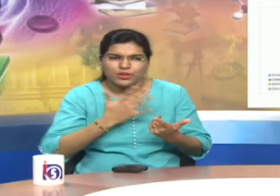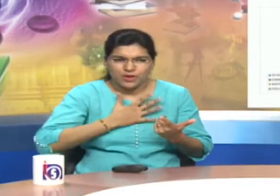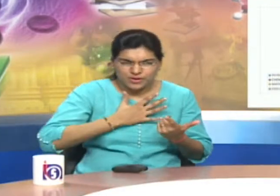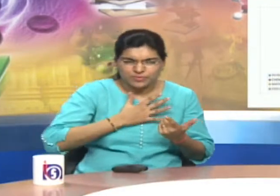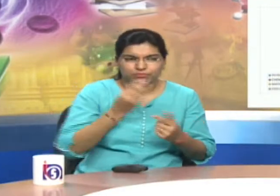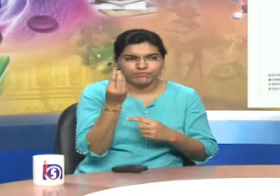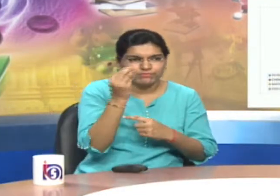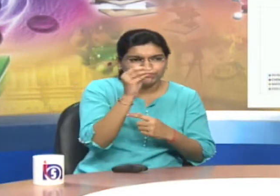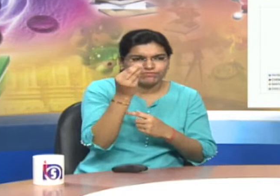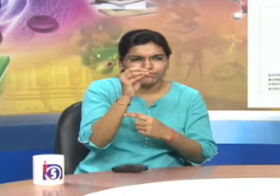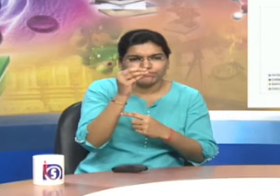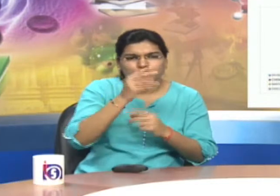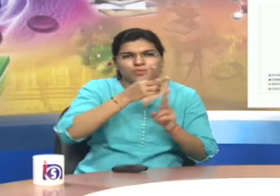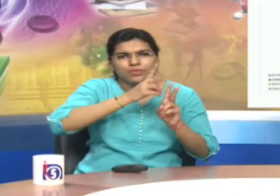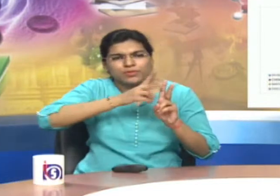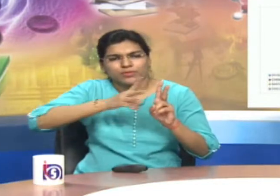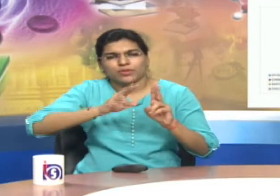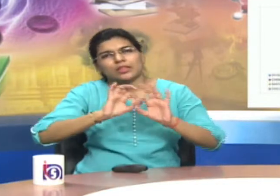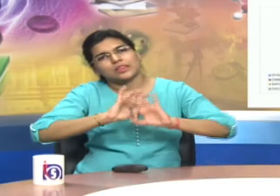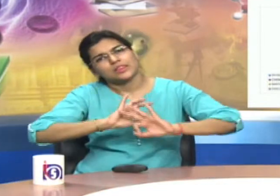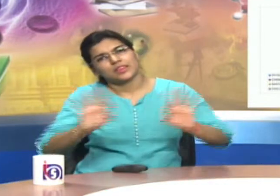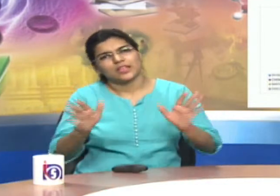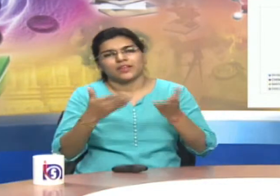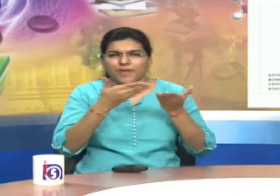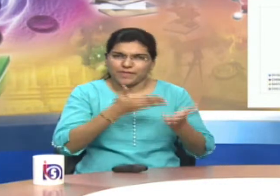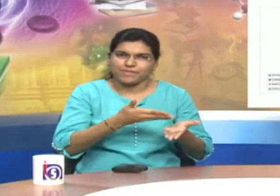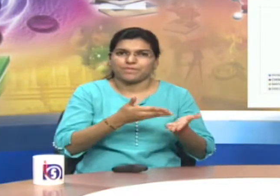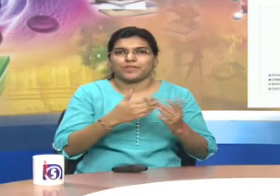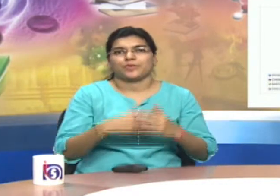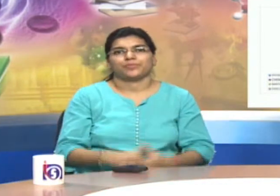You can put green, blue, any color which you want.